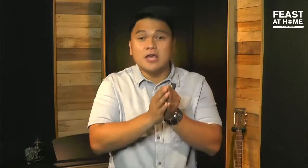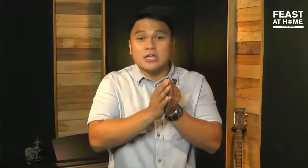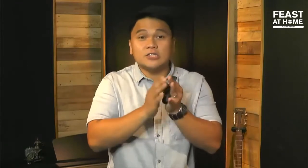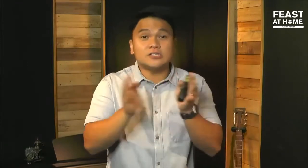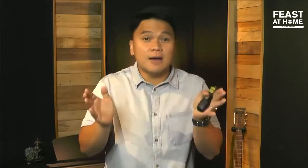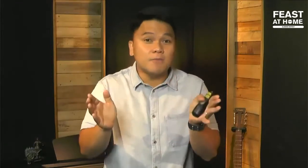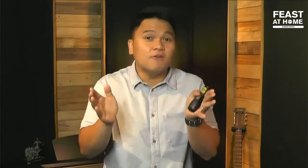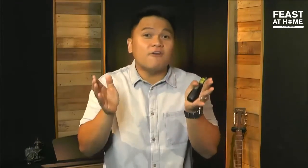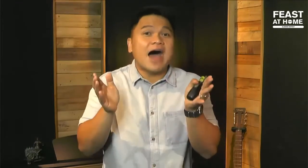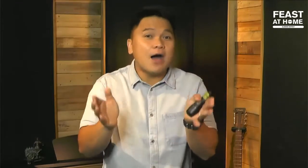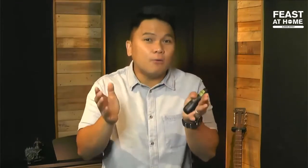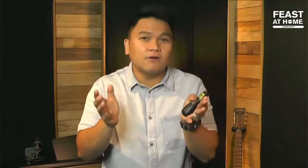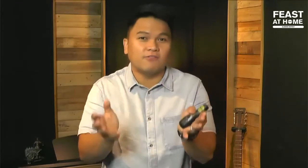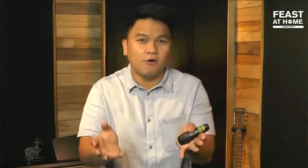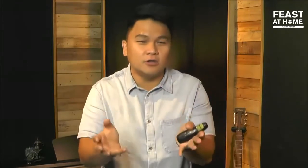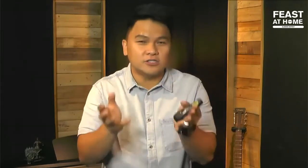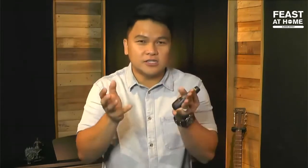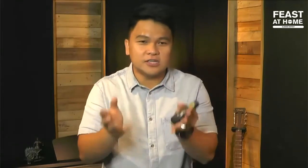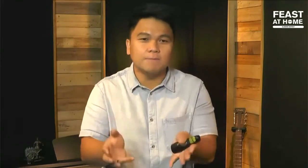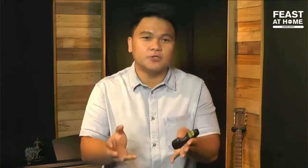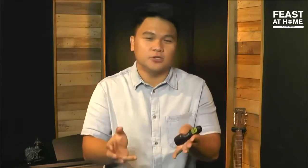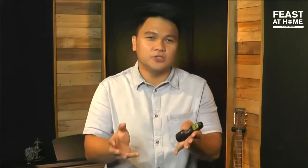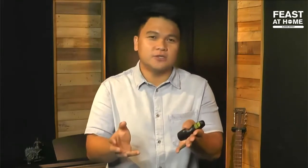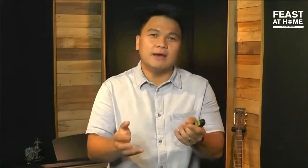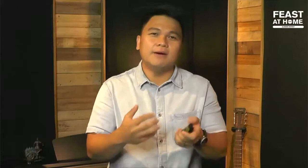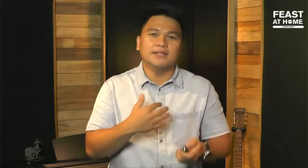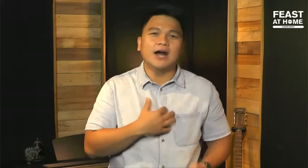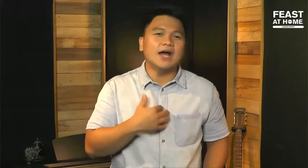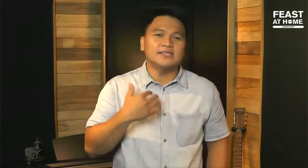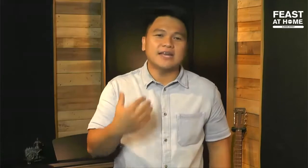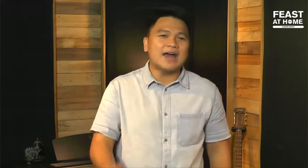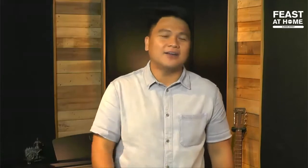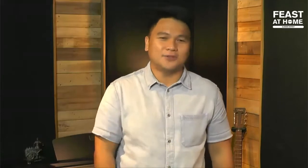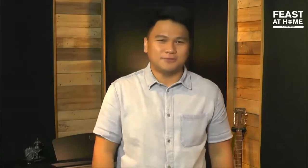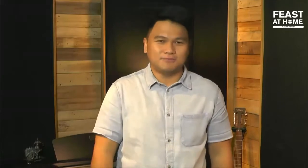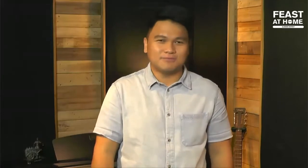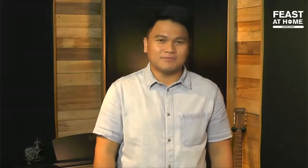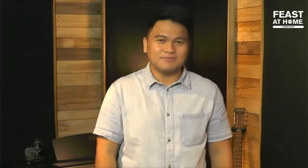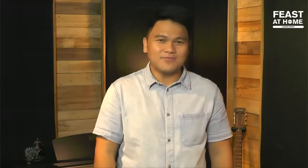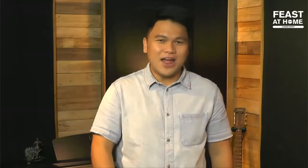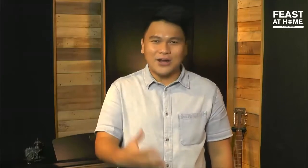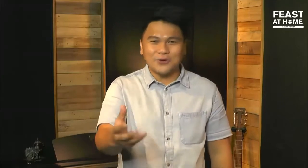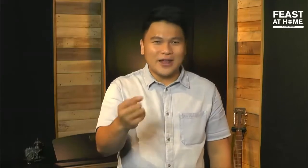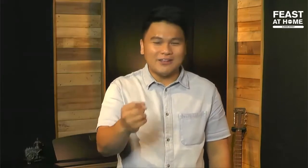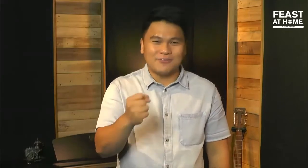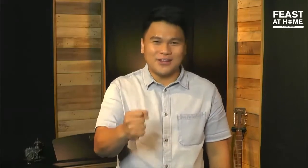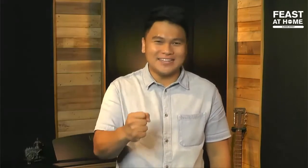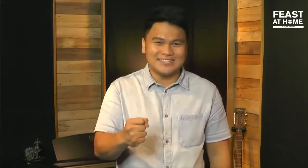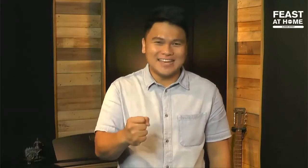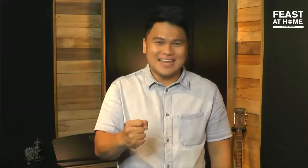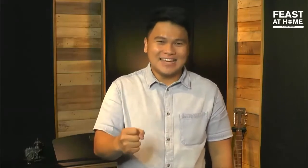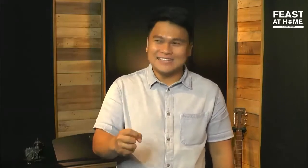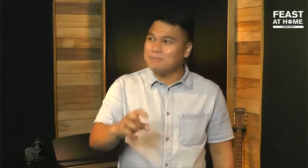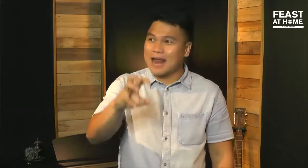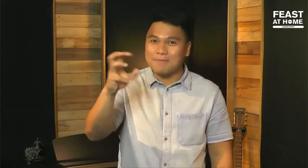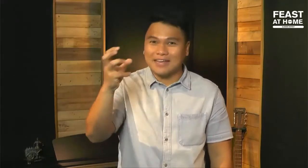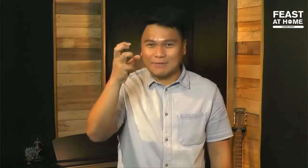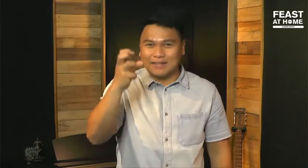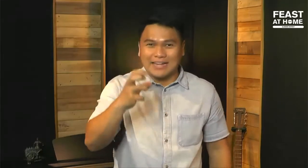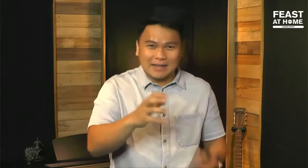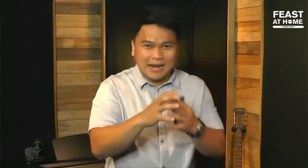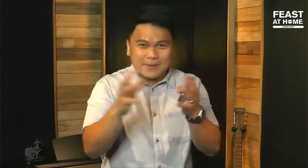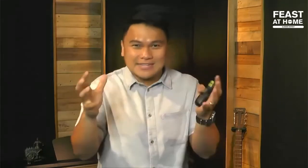shatter some of our false assumptions about God's character. Are you ready for this? Kasi